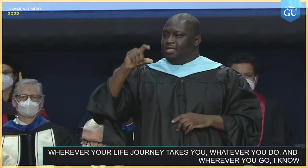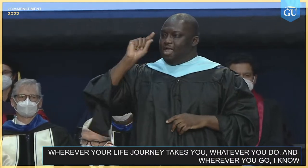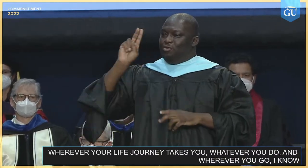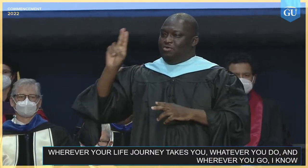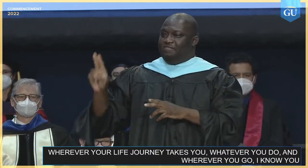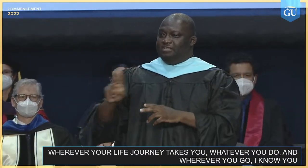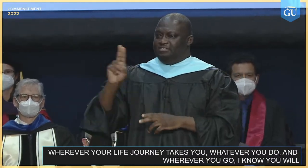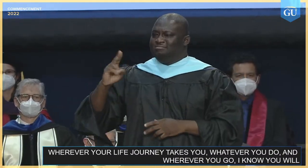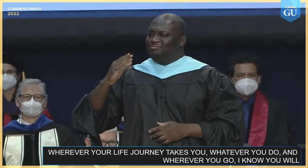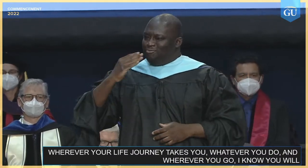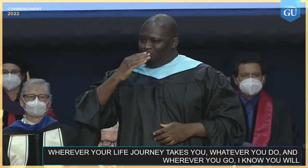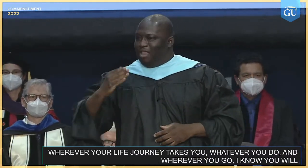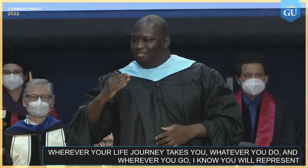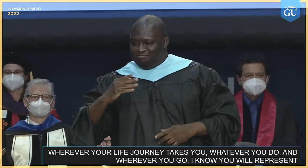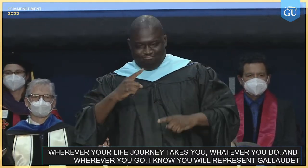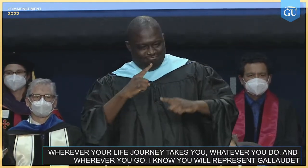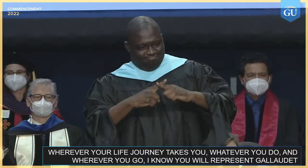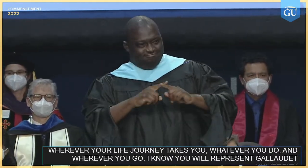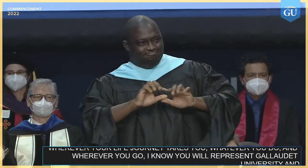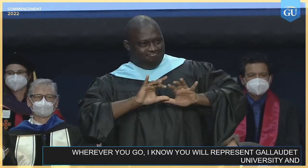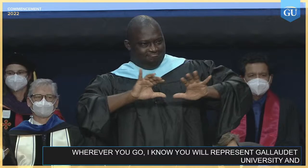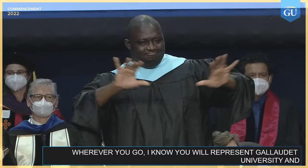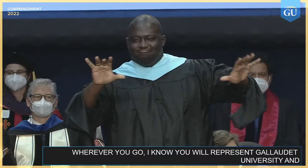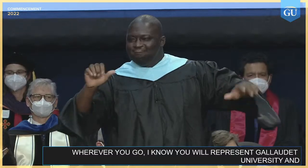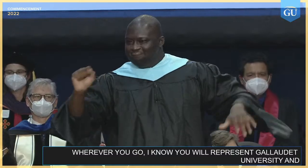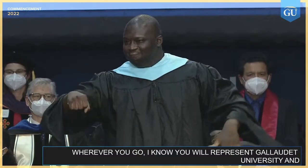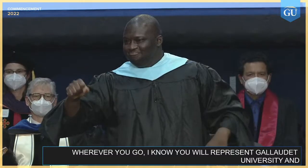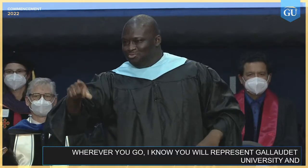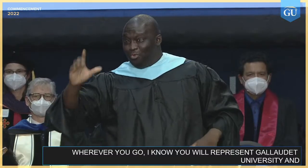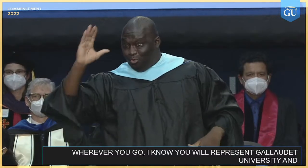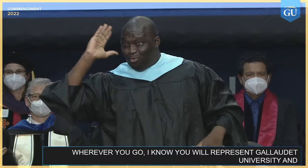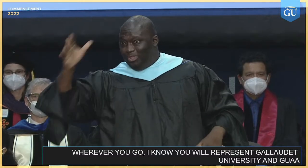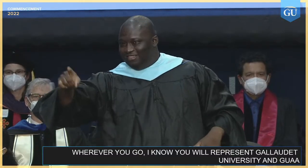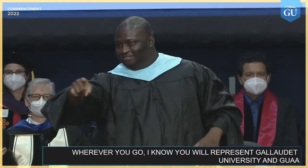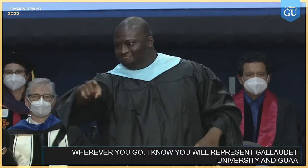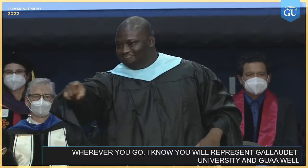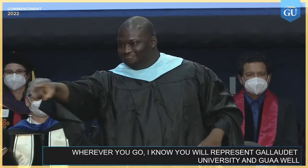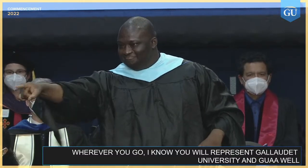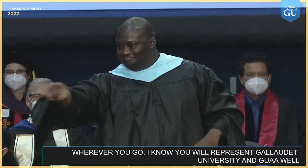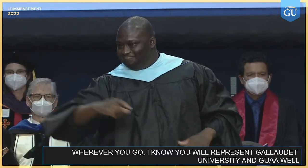GUAA well as you continue on in your life's journey. I know you will.